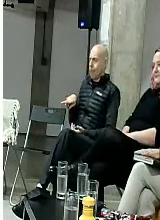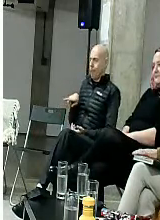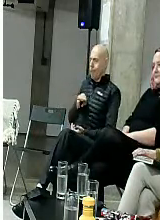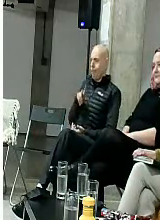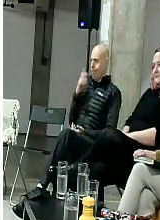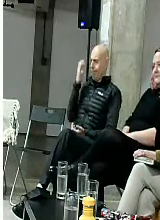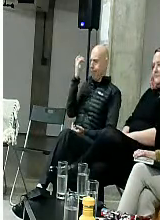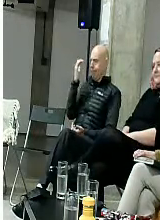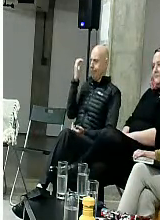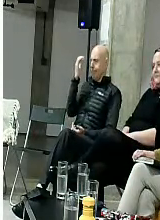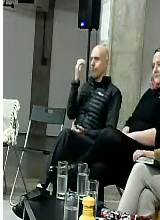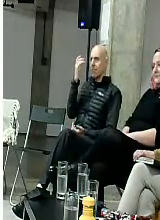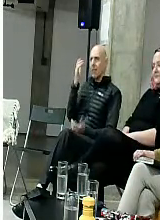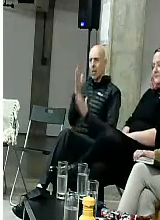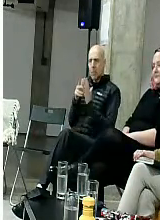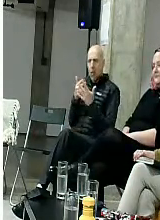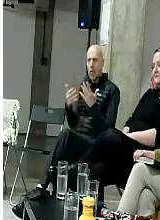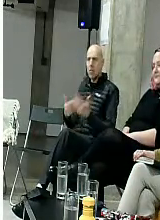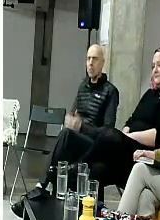about things.